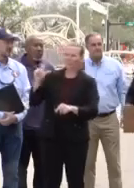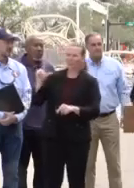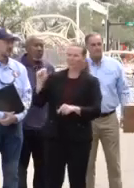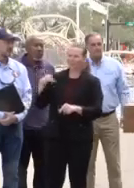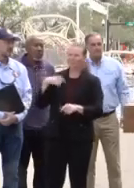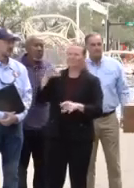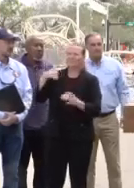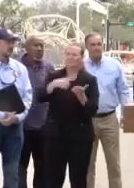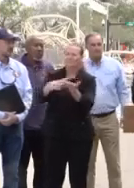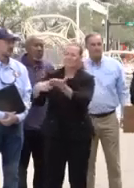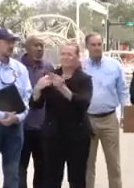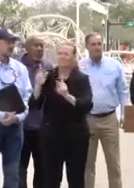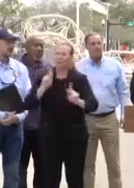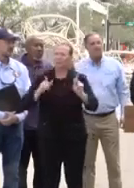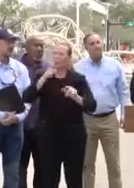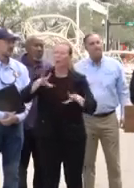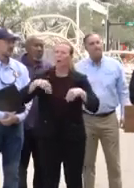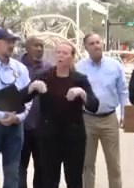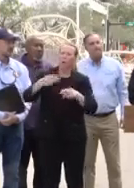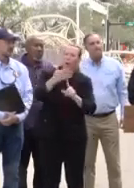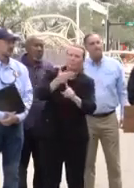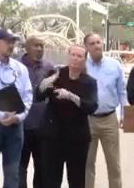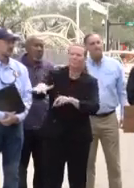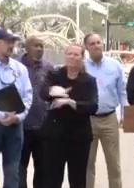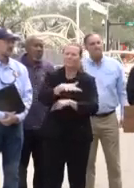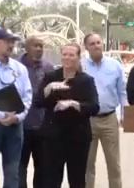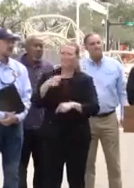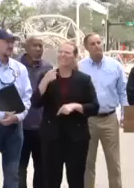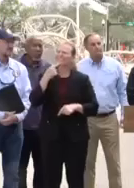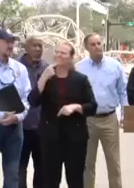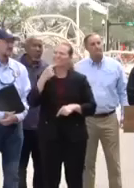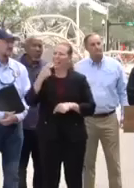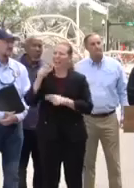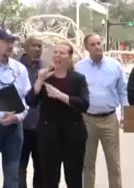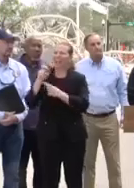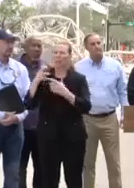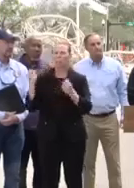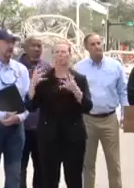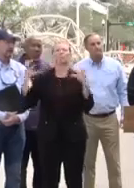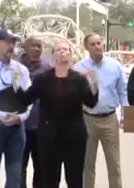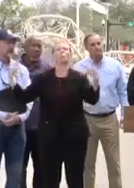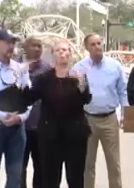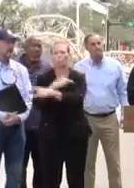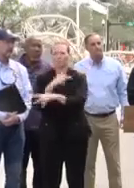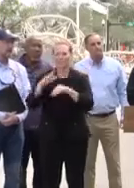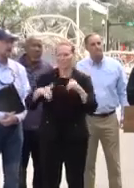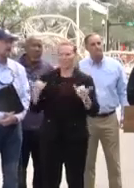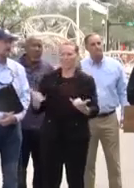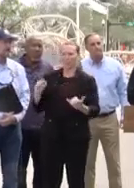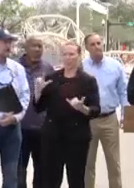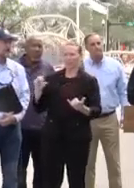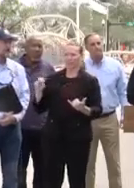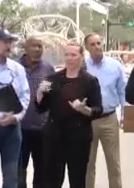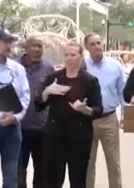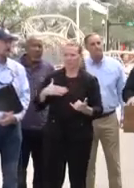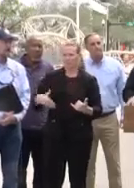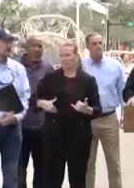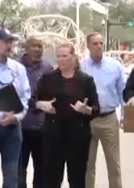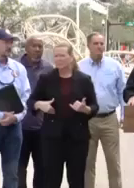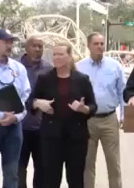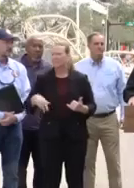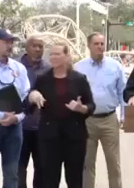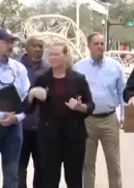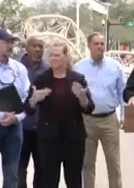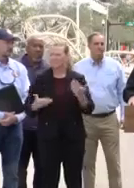hotels out there, and they said that Helene was much worse for them than this was. So my sense would be that there may